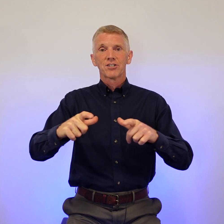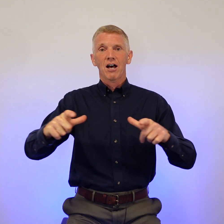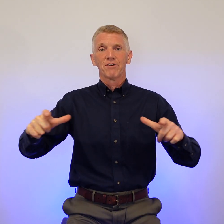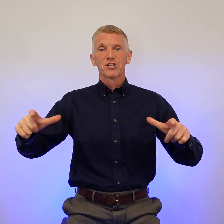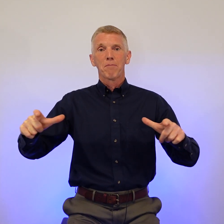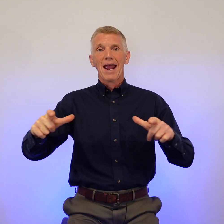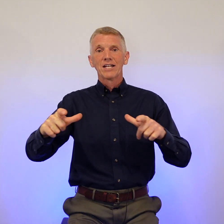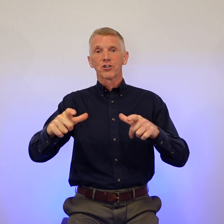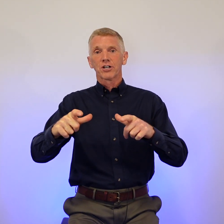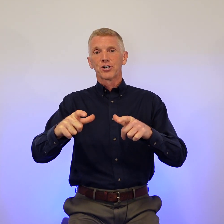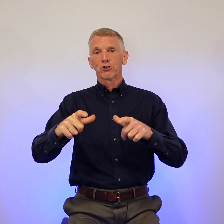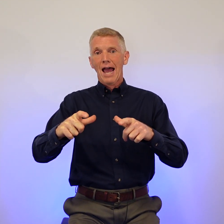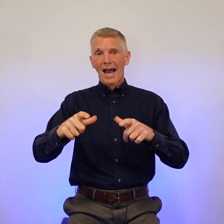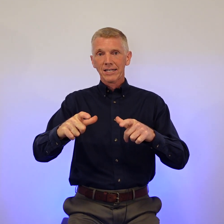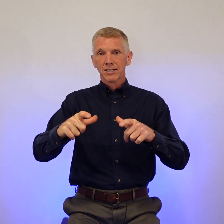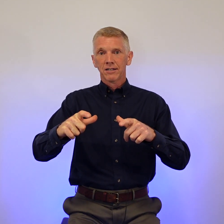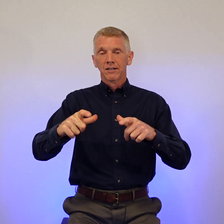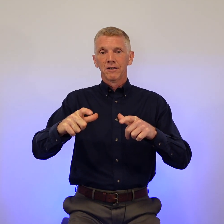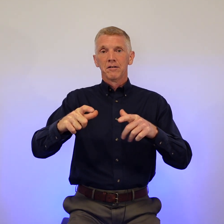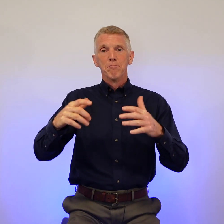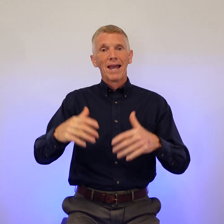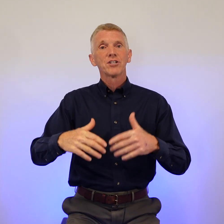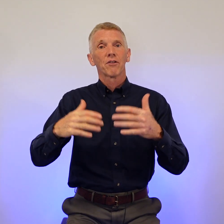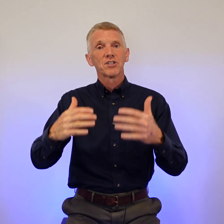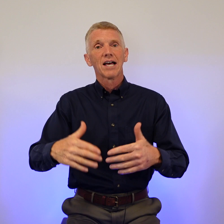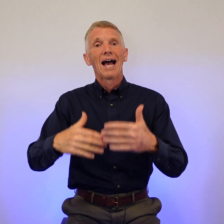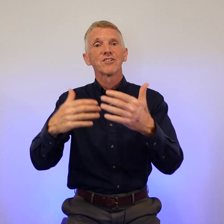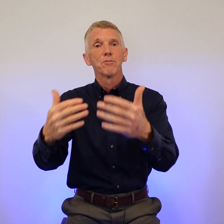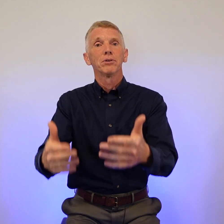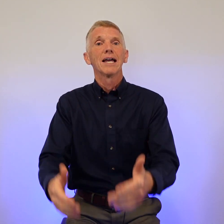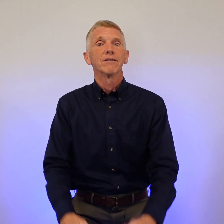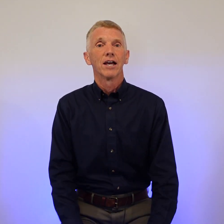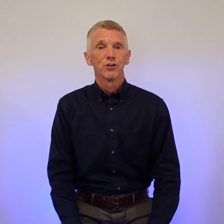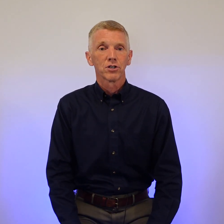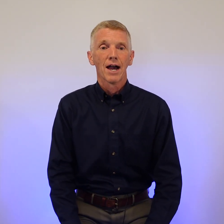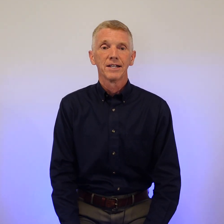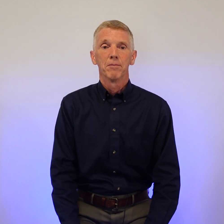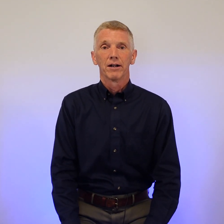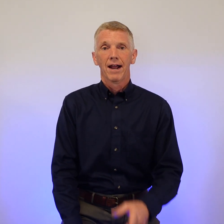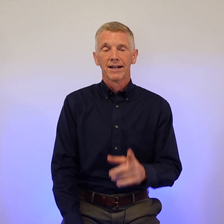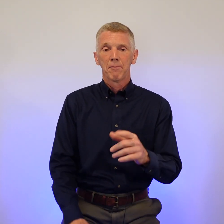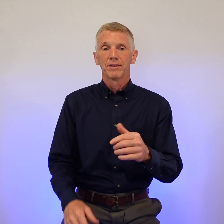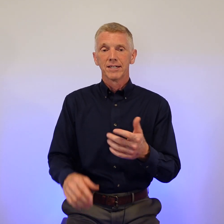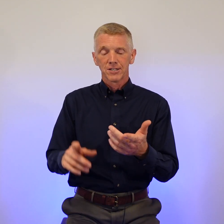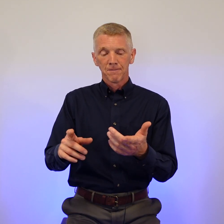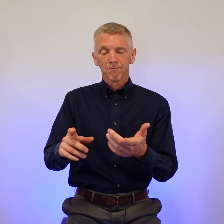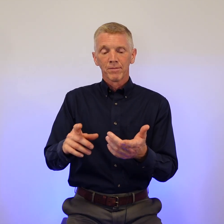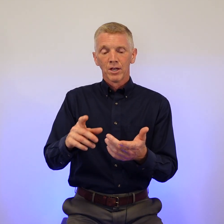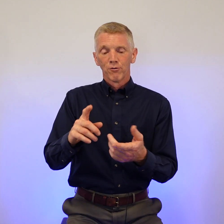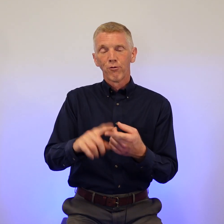itself expands or contracts based on the size of the plate that you're talking about, all right? How about this?